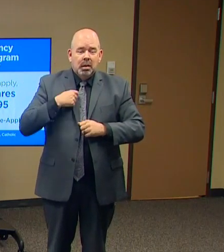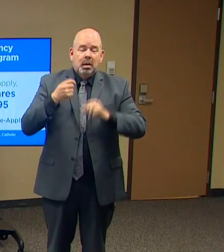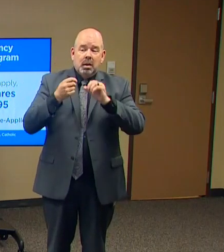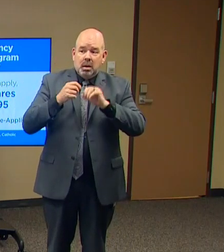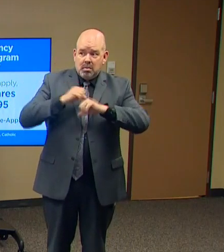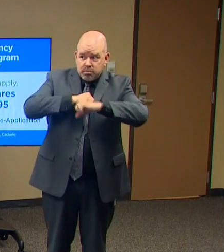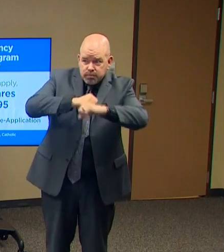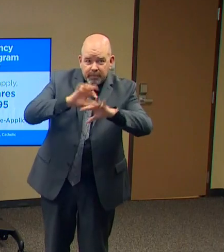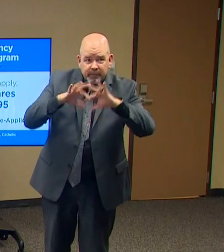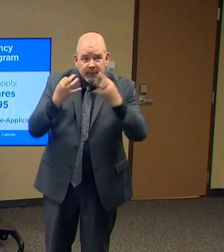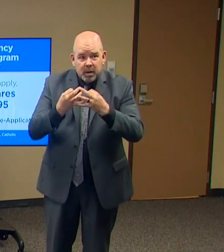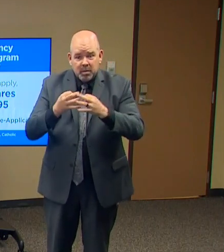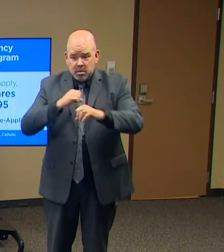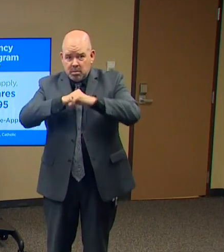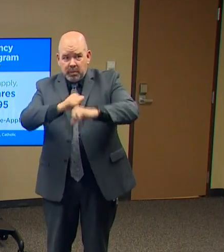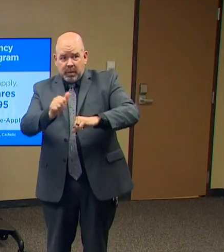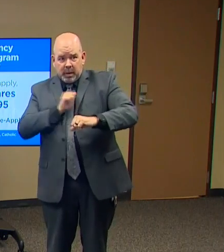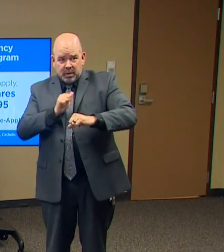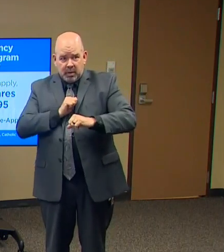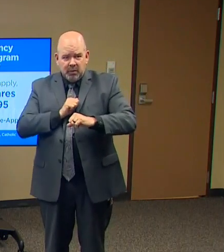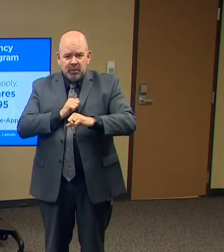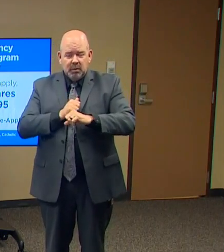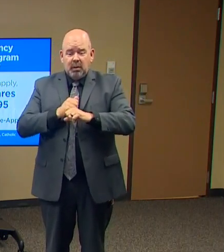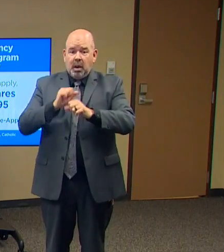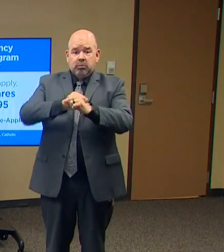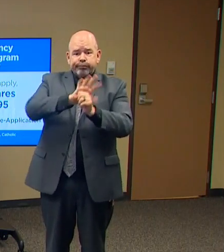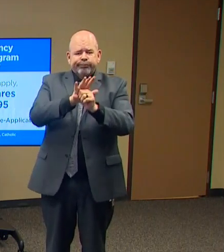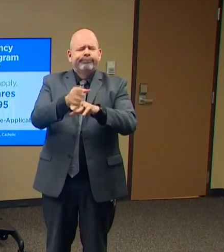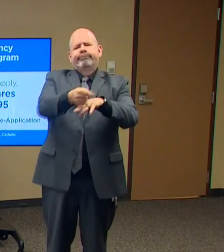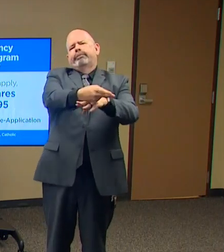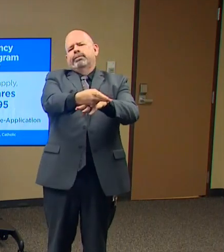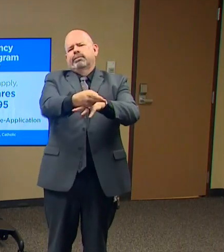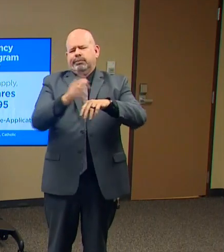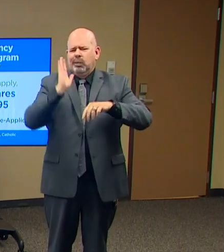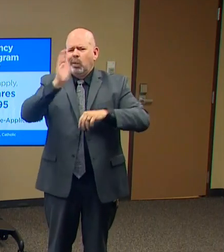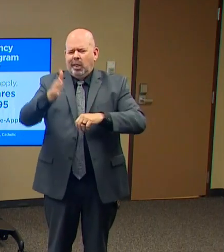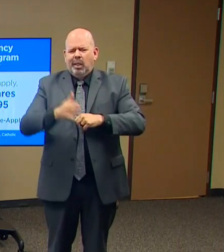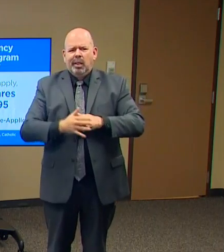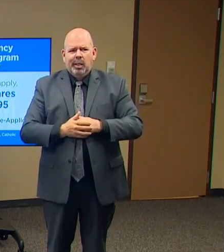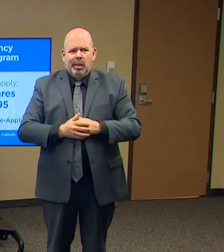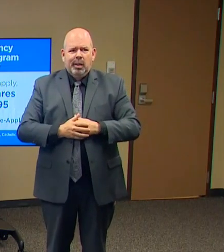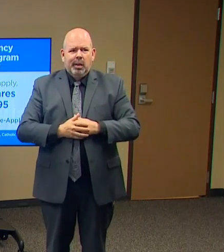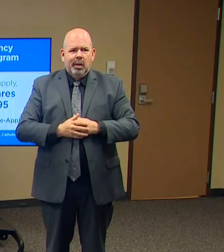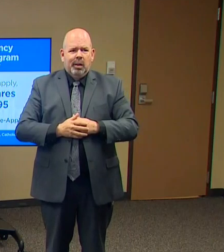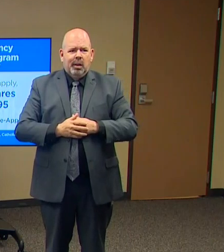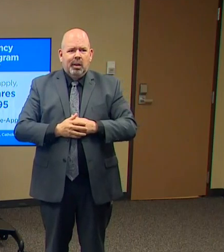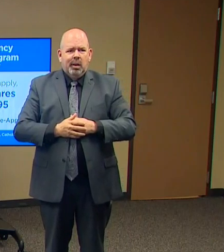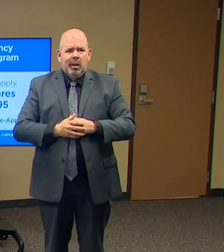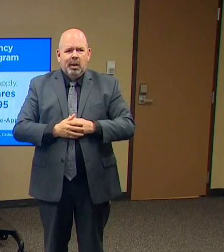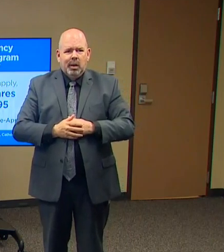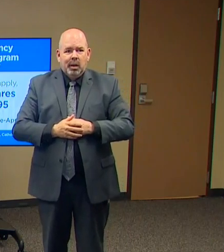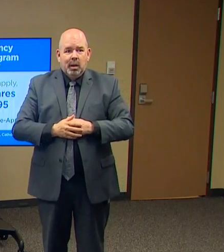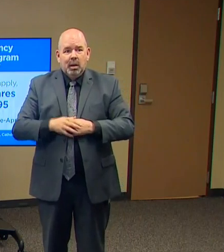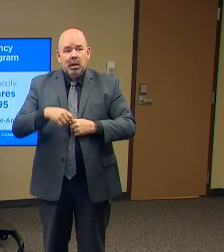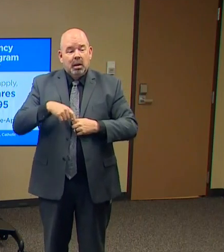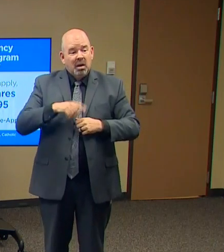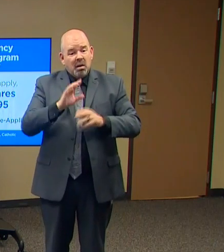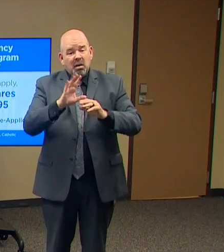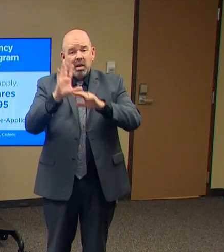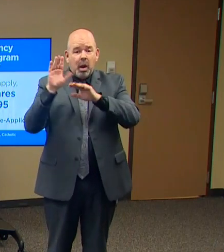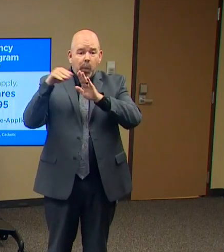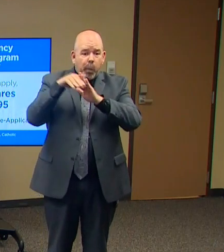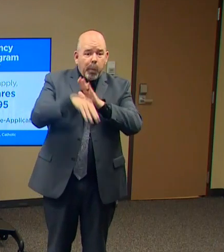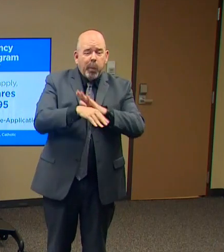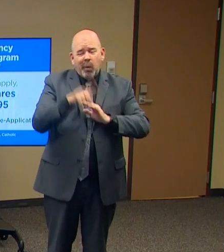again. If we fail to do that, we will see a wave of new cases, and that will be